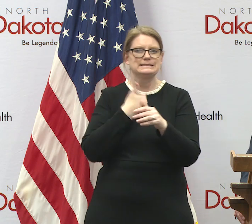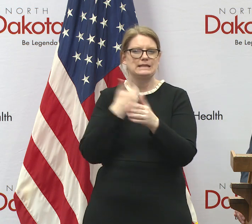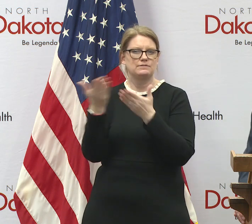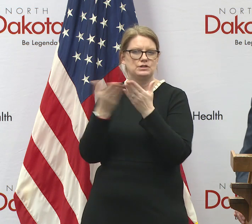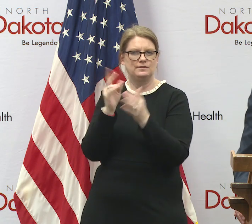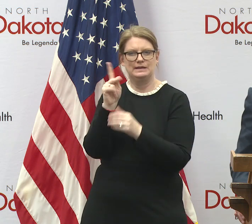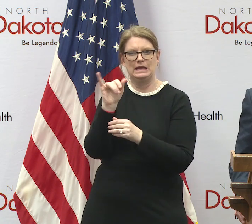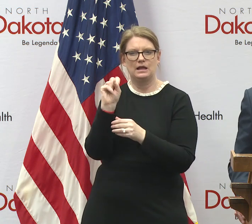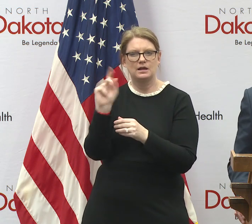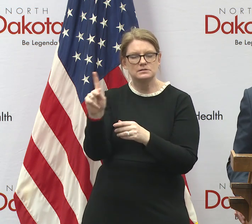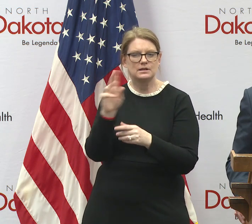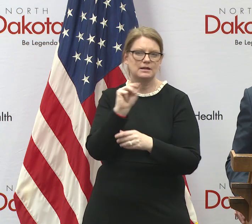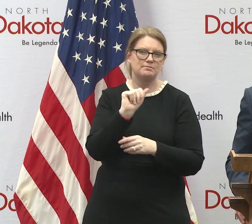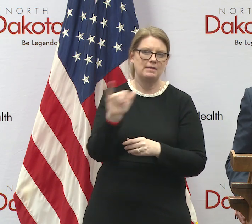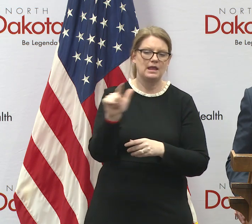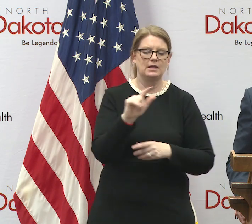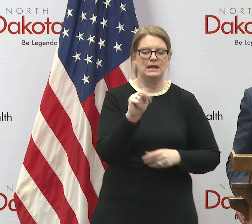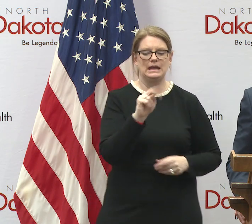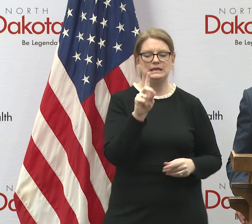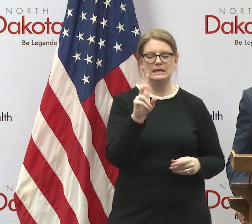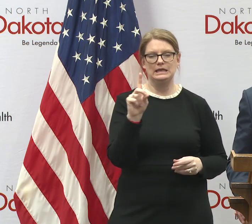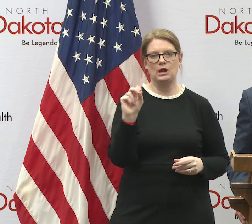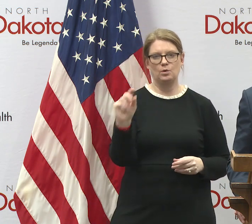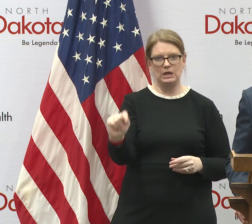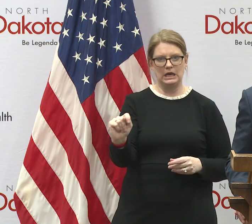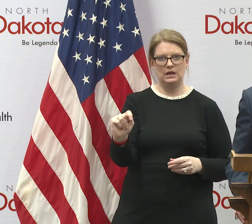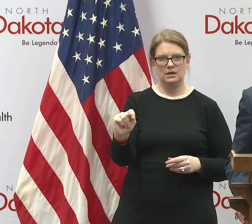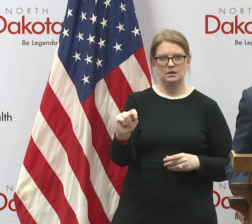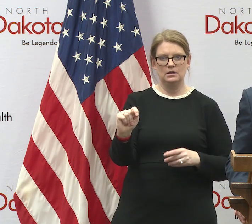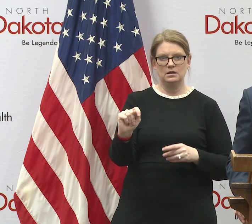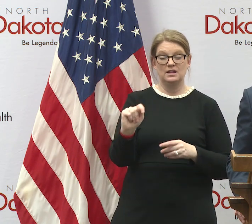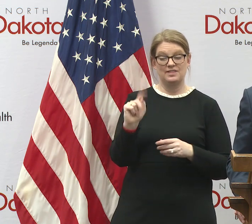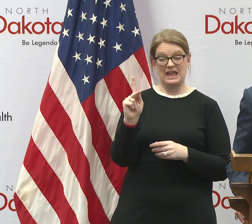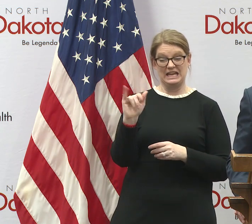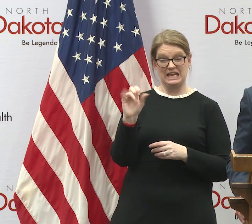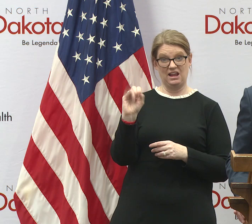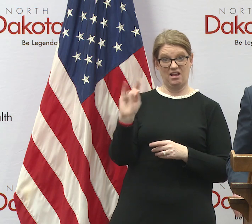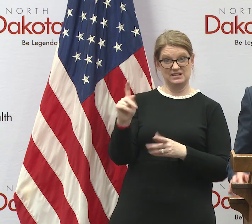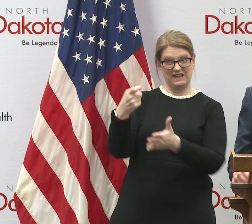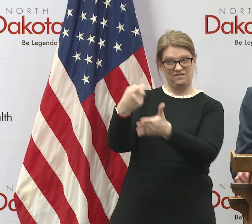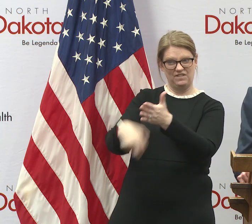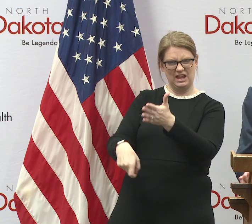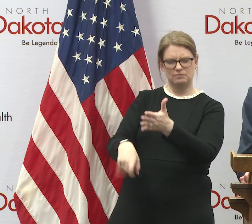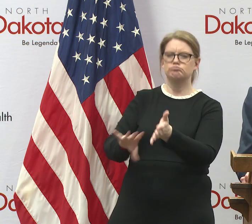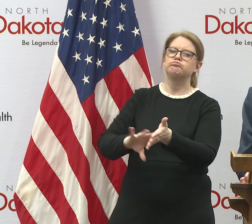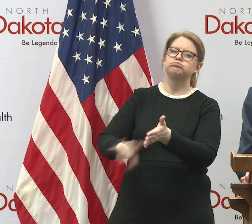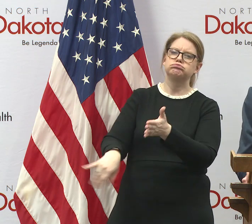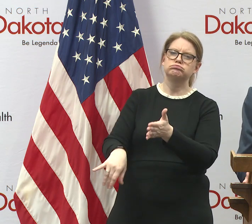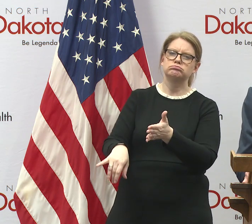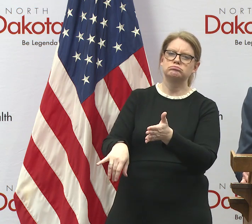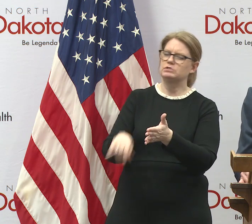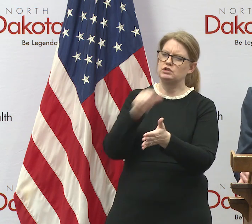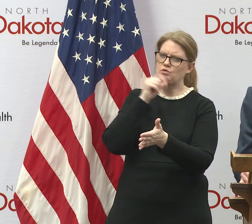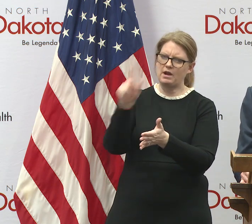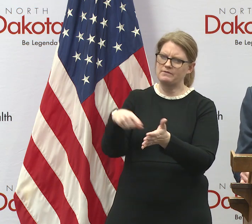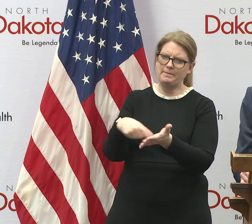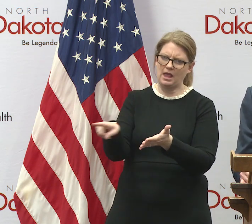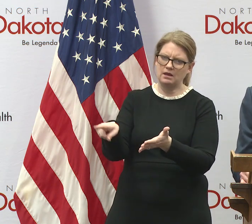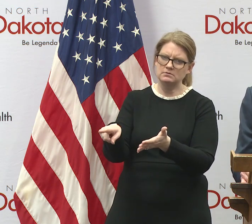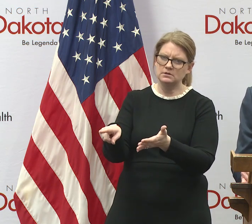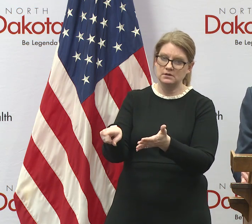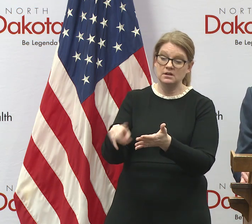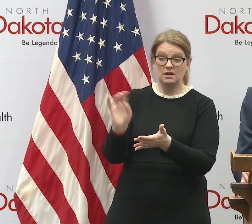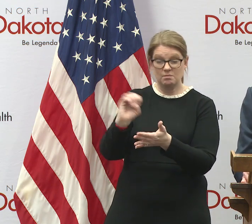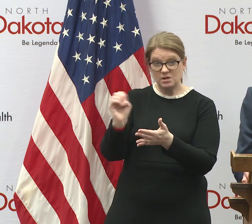and happily NDDOT is waiving the motor vehicle kiosk fees for renewing your vehicle until the